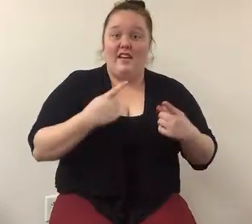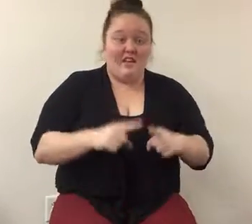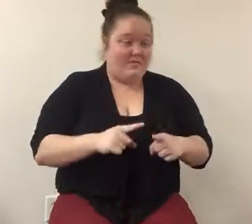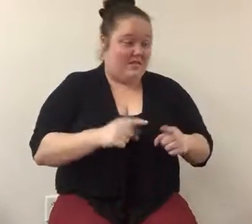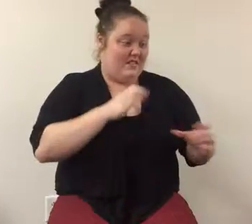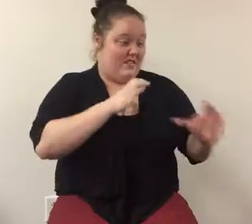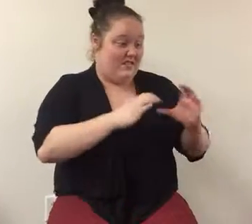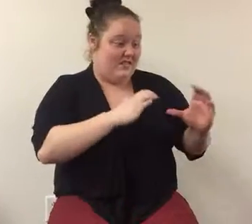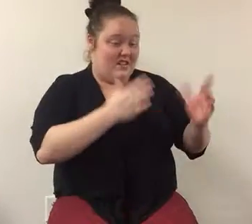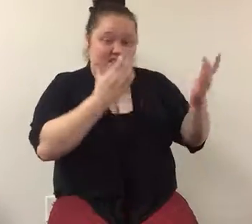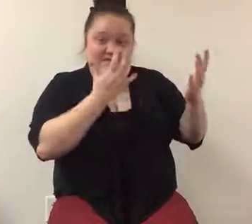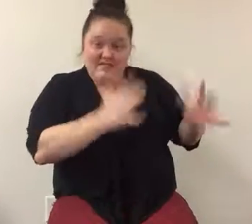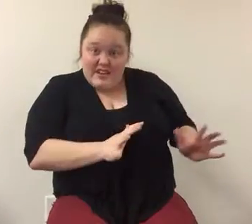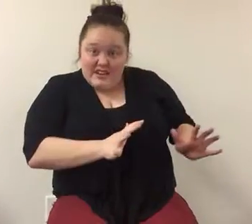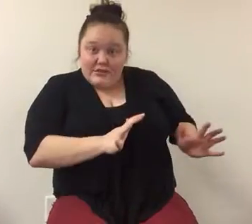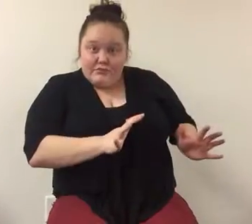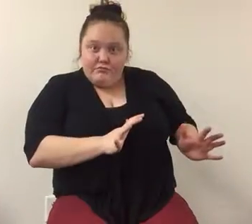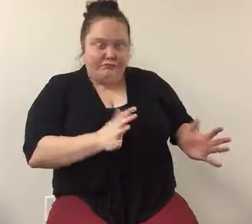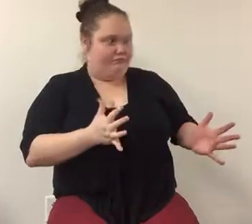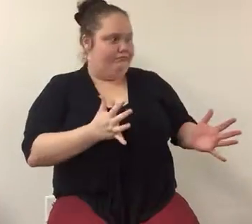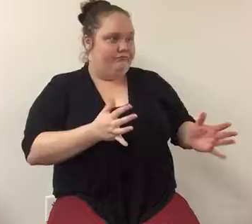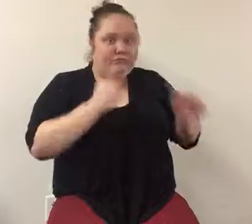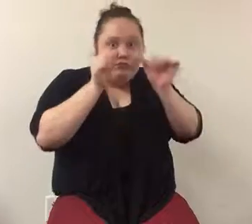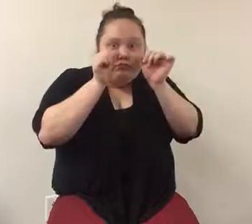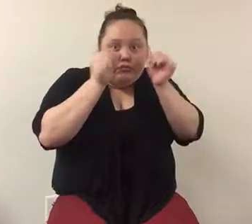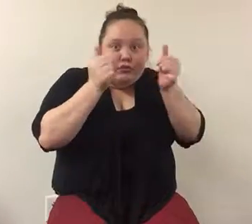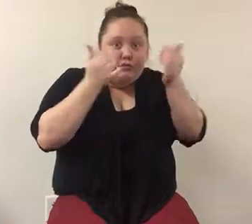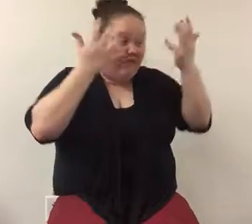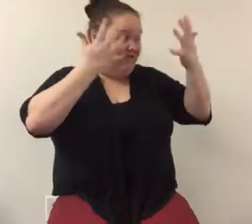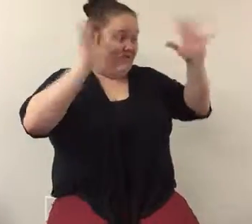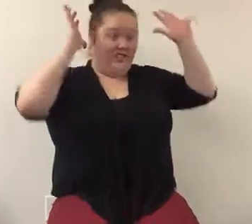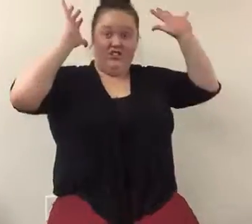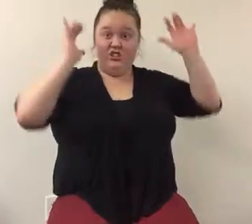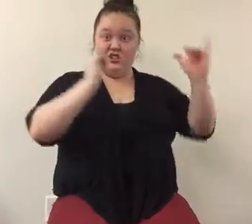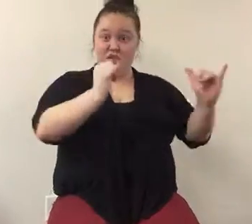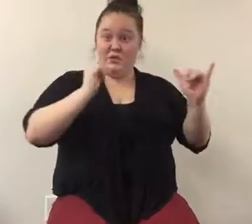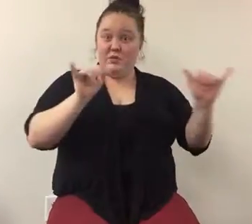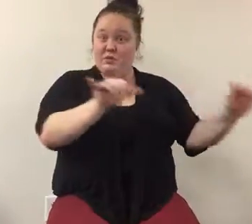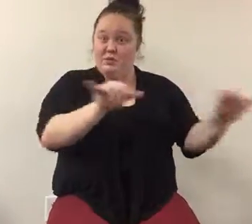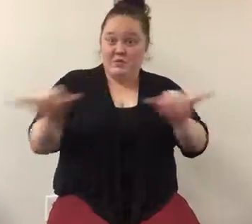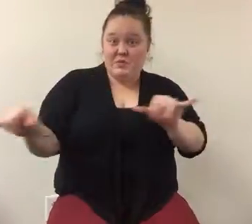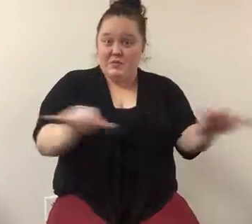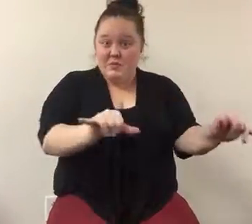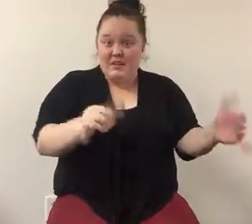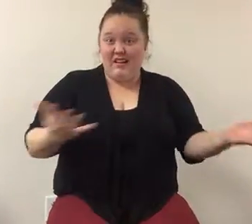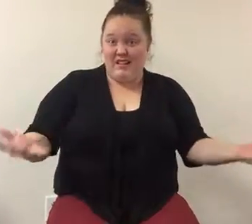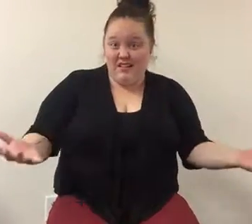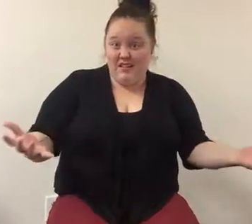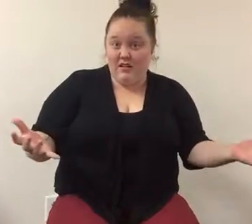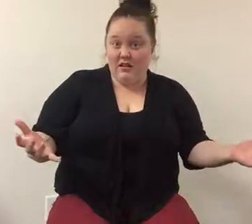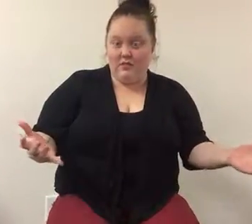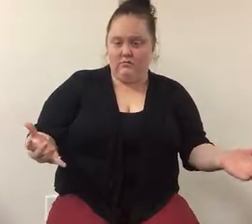little discussion, I'm telling the patient, we're all done with your procedure, everything went great. They tend to be astounded that it's all